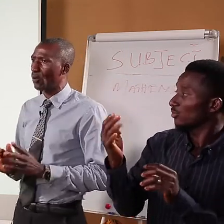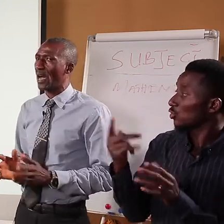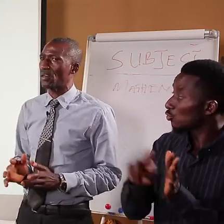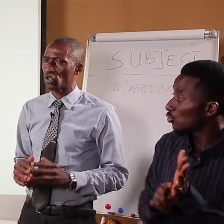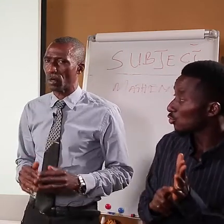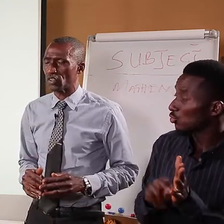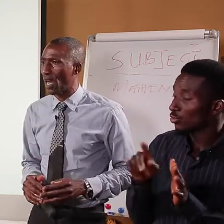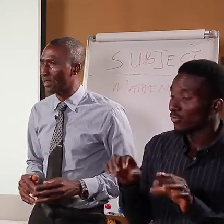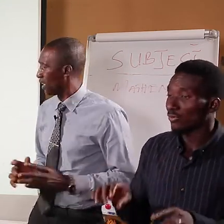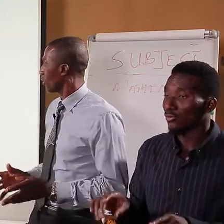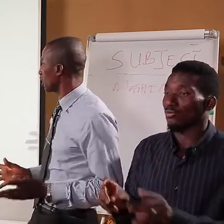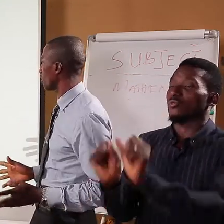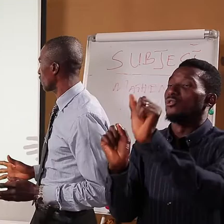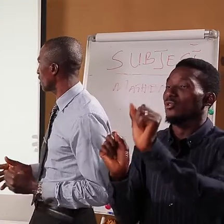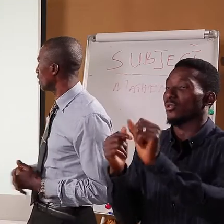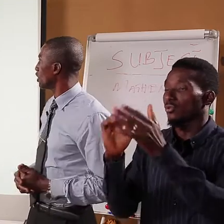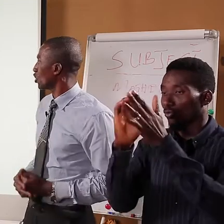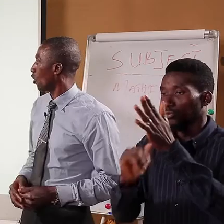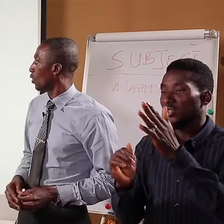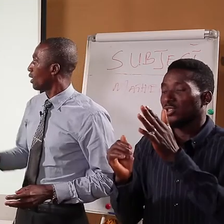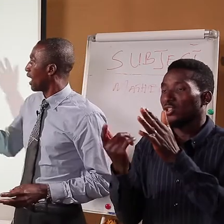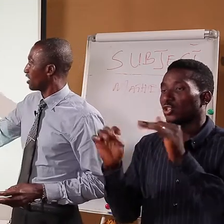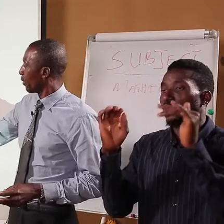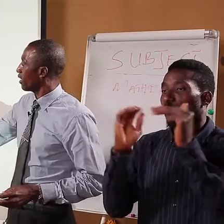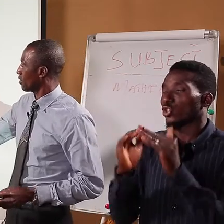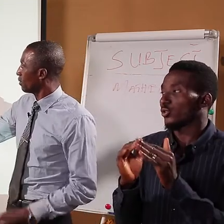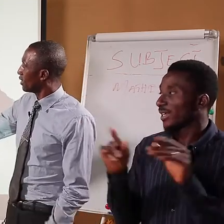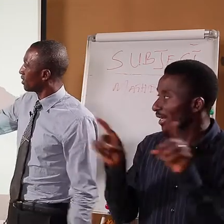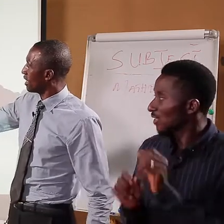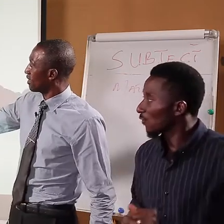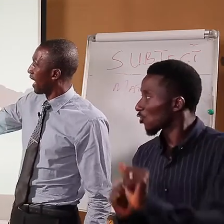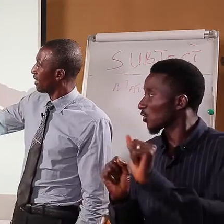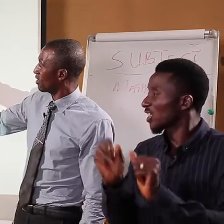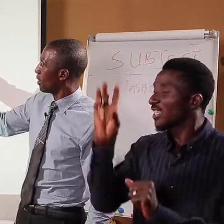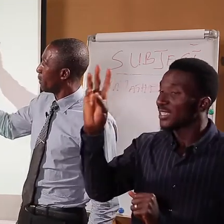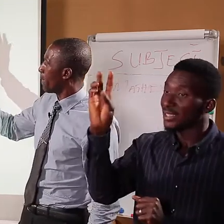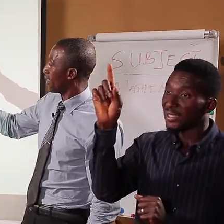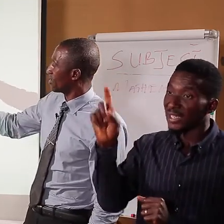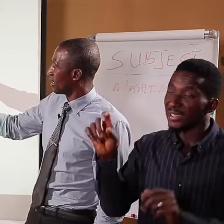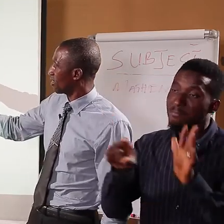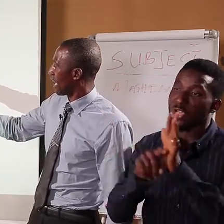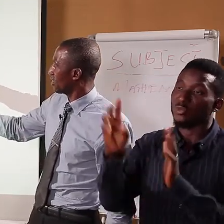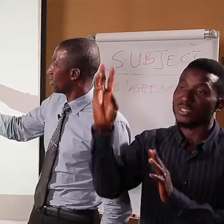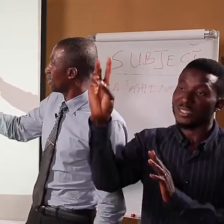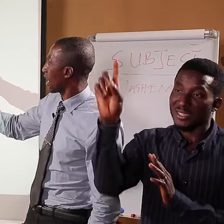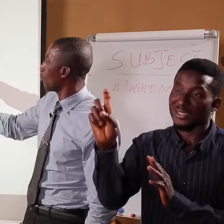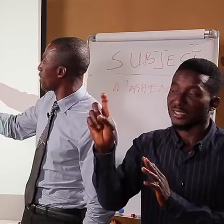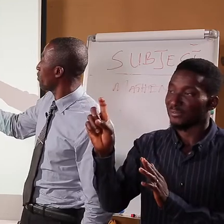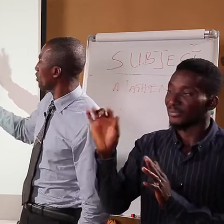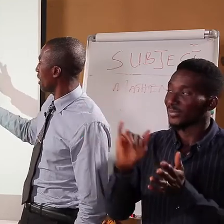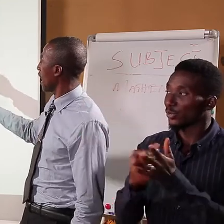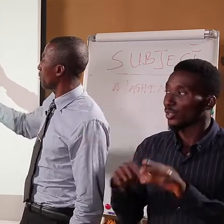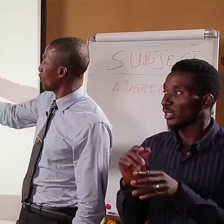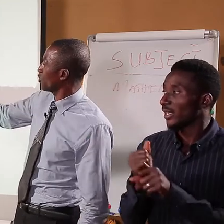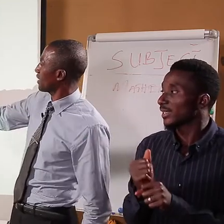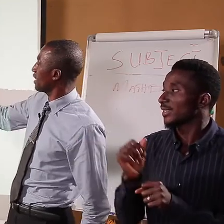suggests we are to subtract the equations. So, as follows, 6x minus 6x, that will give